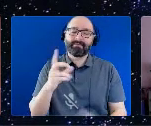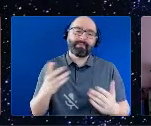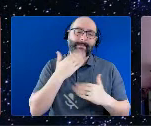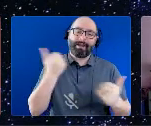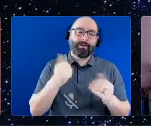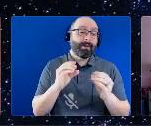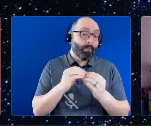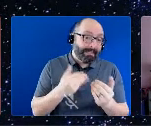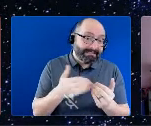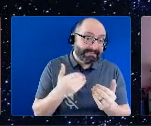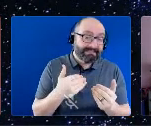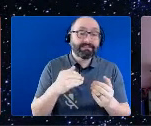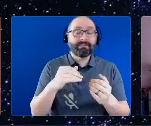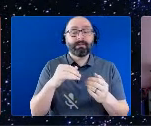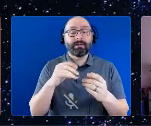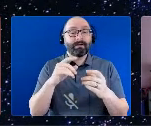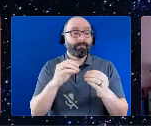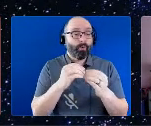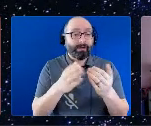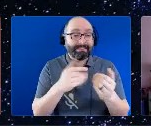mean, you're not trying to make your code clear.